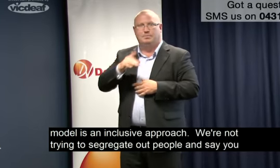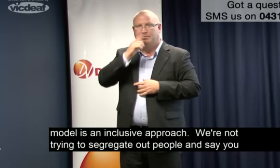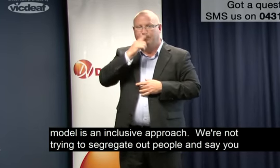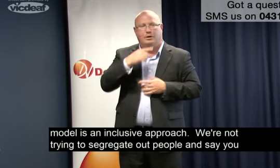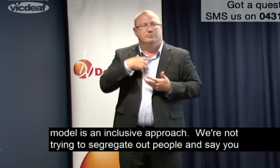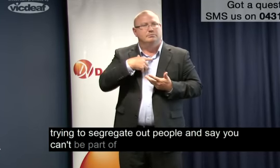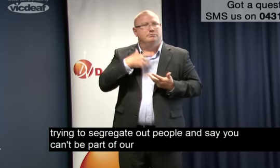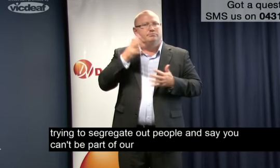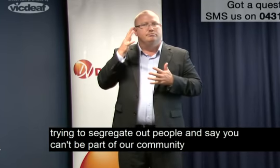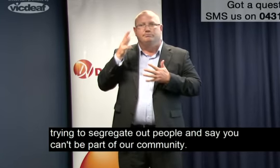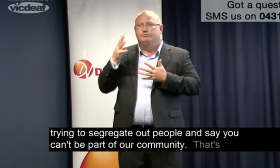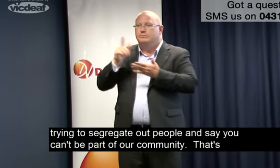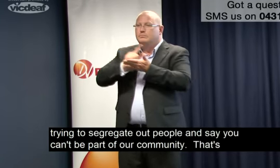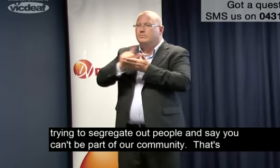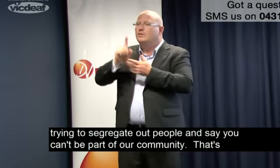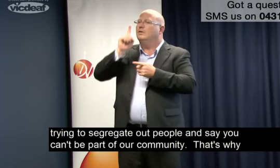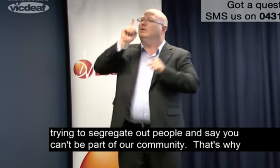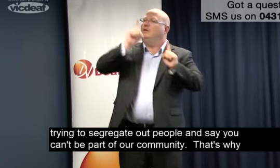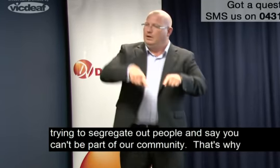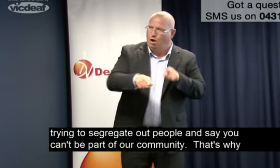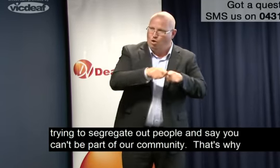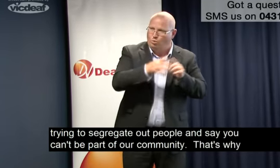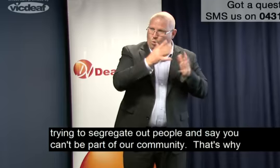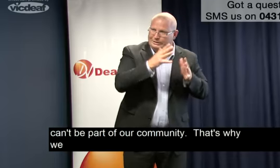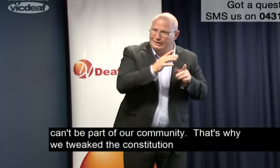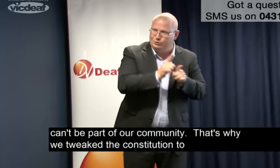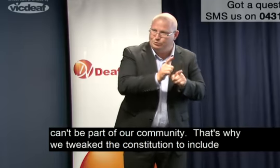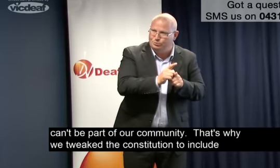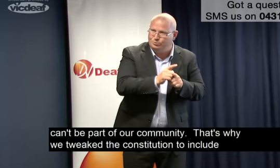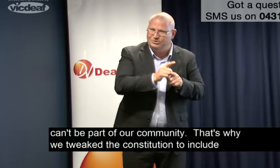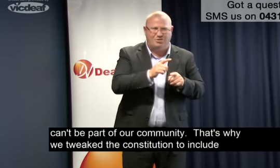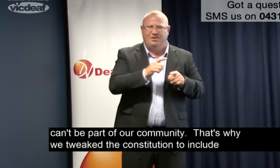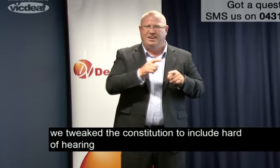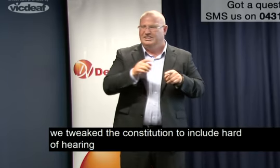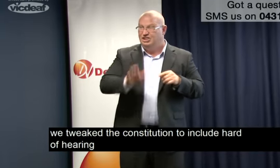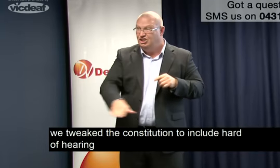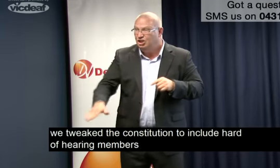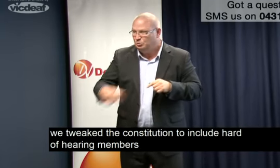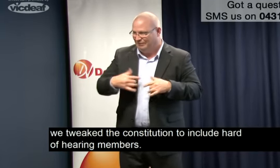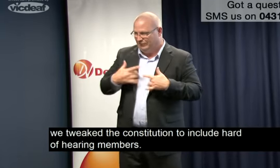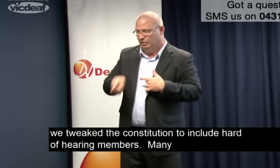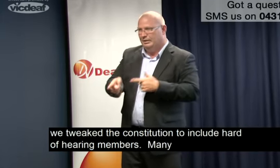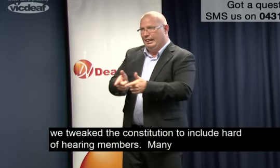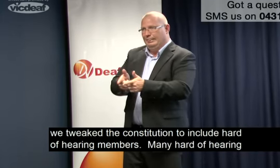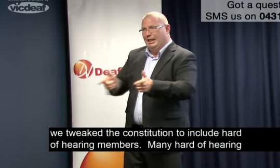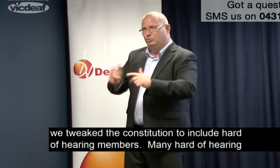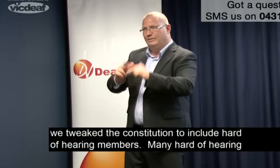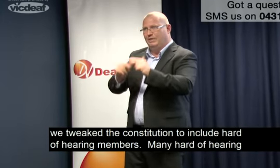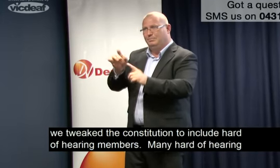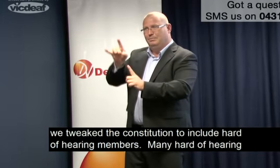because many hard of hearing people are not necessarily fluent to begin with, and they learn how to sign later on. And also with children,